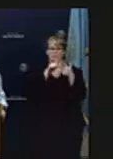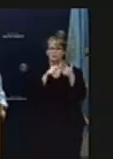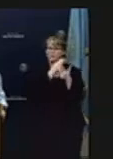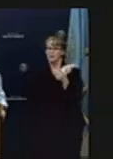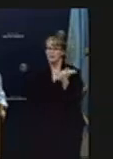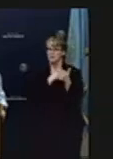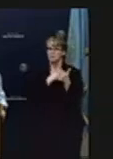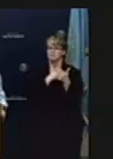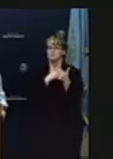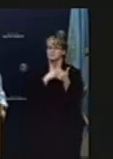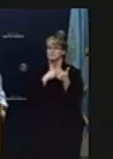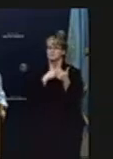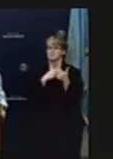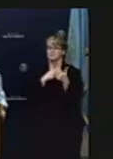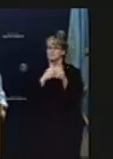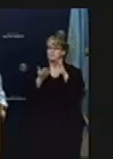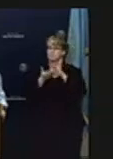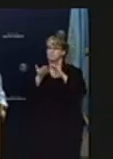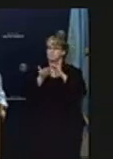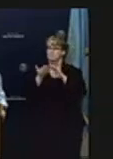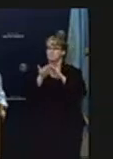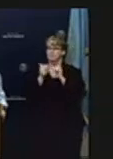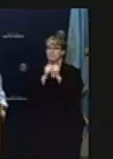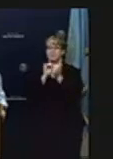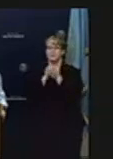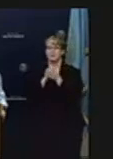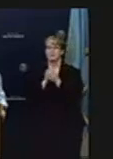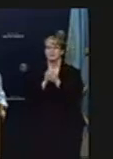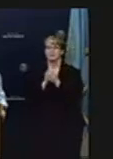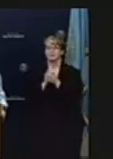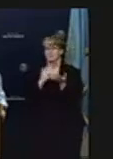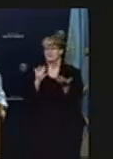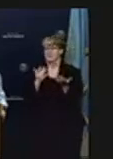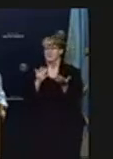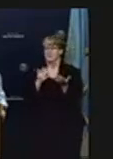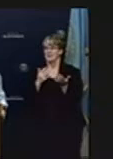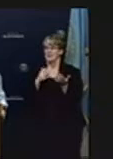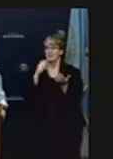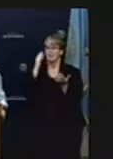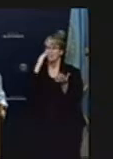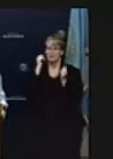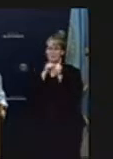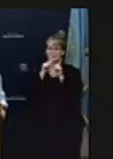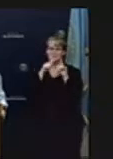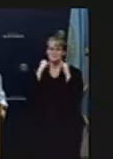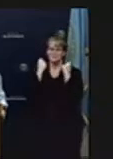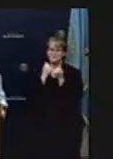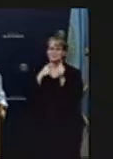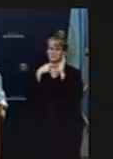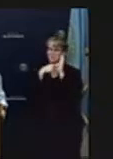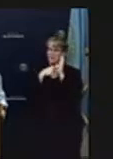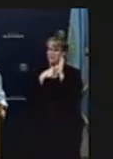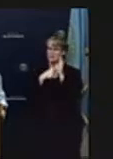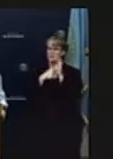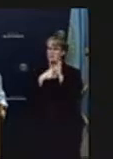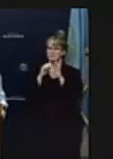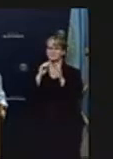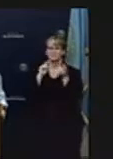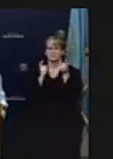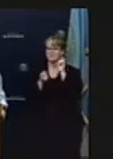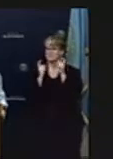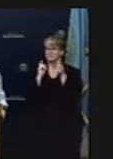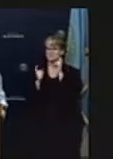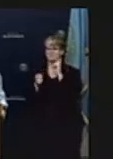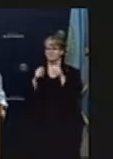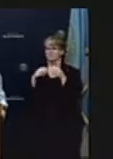Department of Health in confronting this crisis. It's no surprise to our analytics team that the output of the model changes over time as new